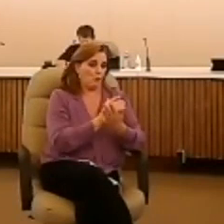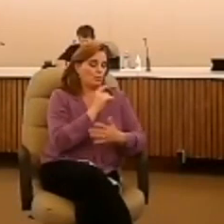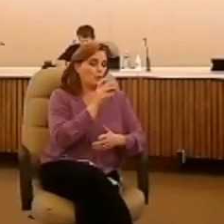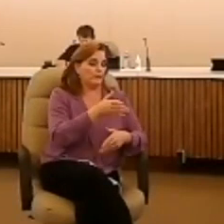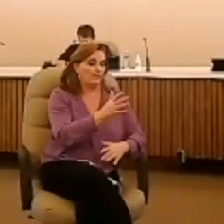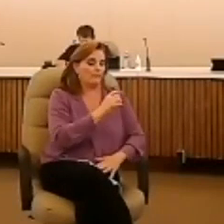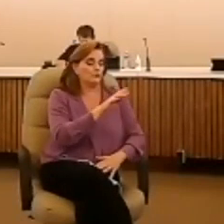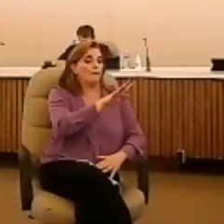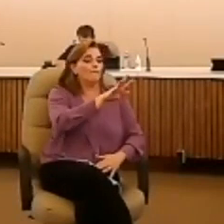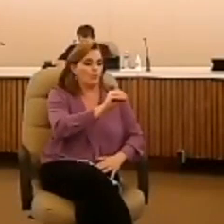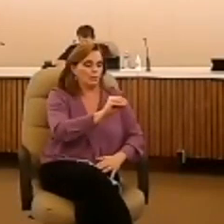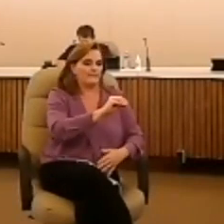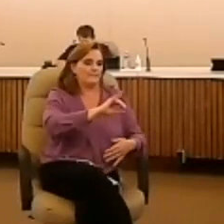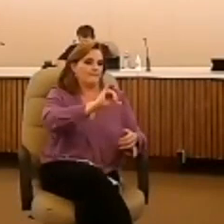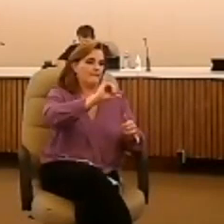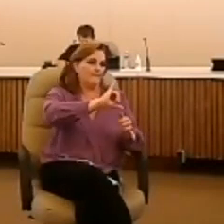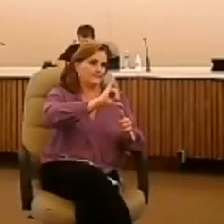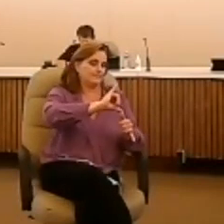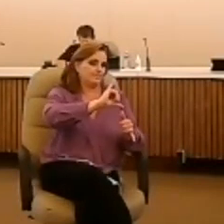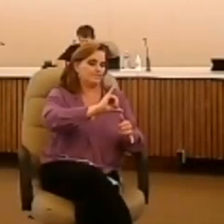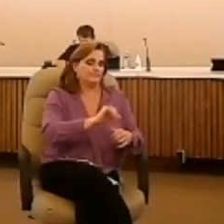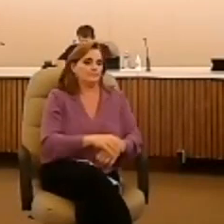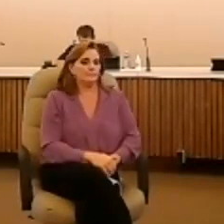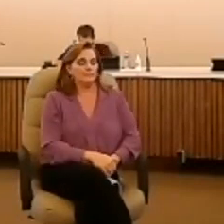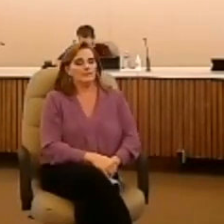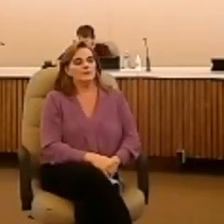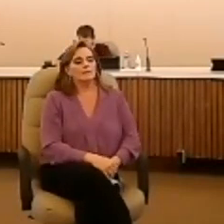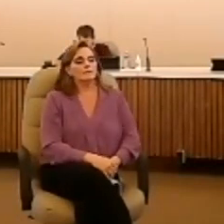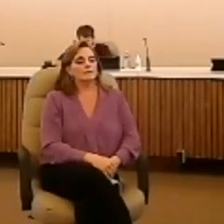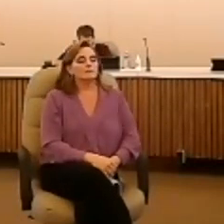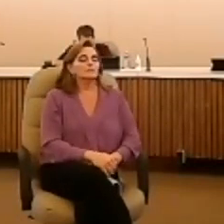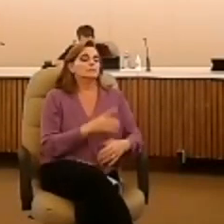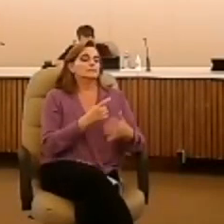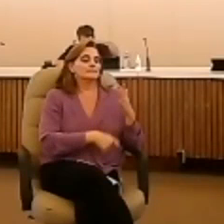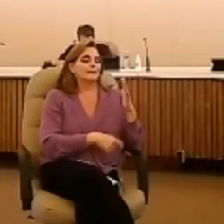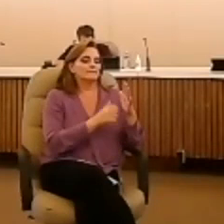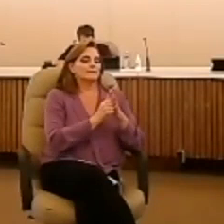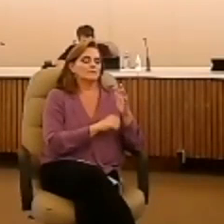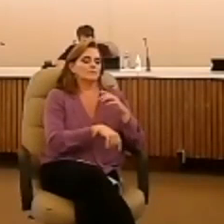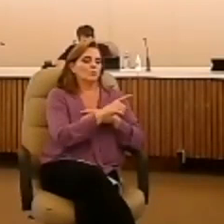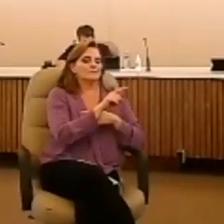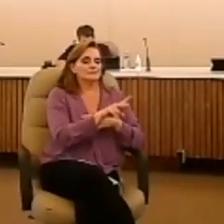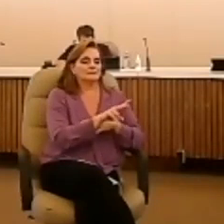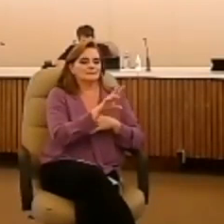40 in an industrial zone district. Tax account number